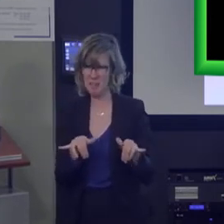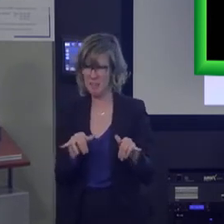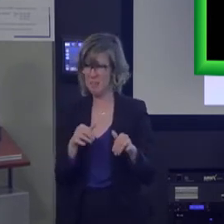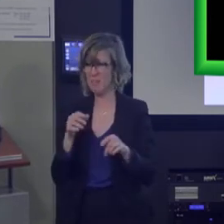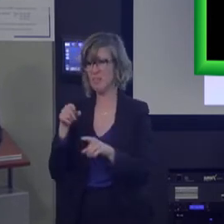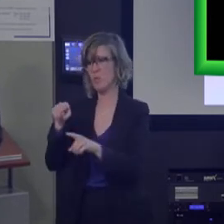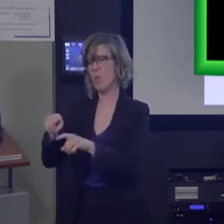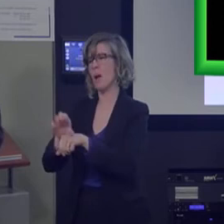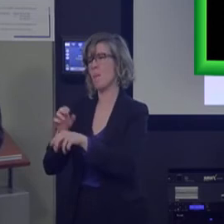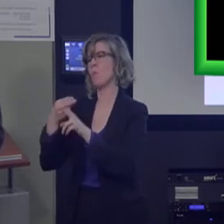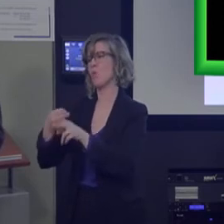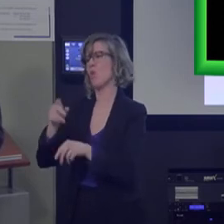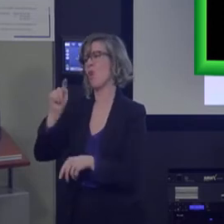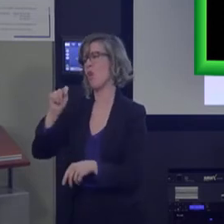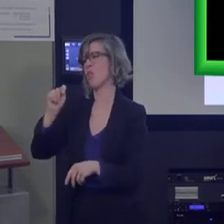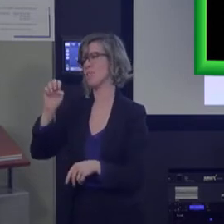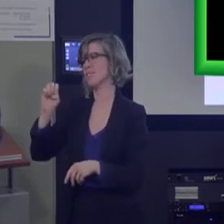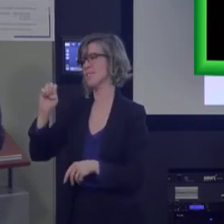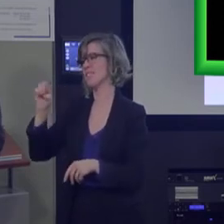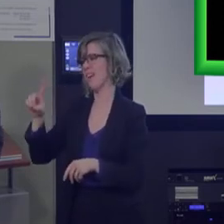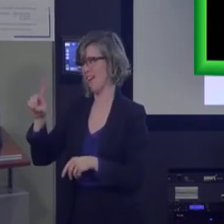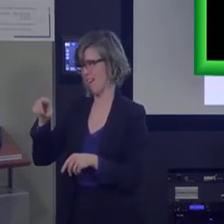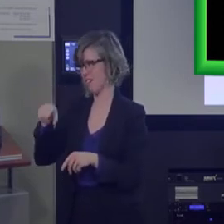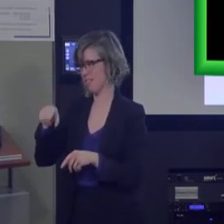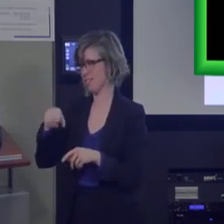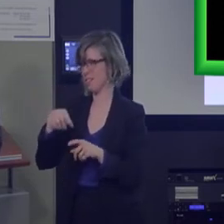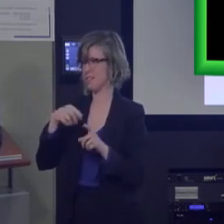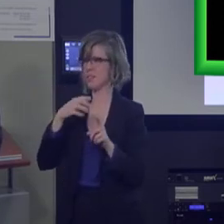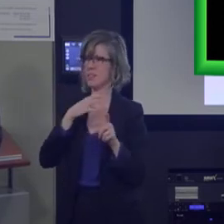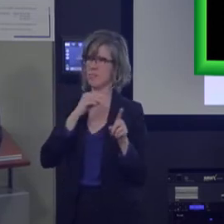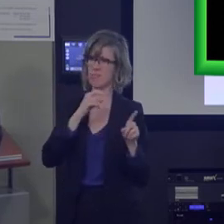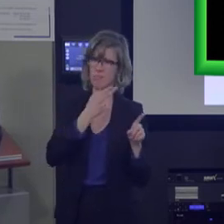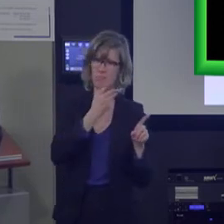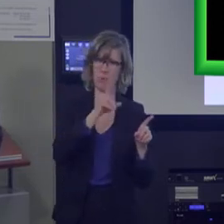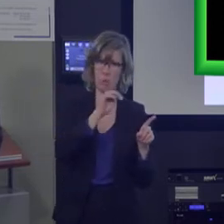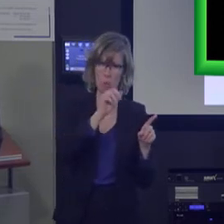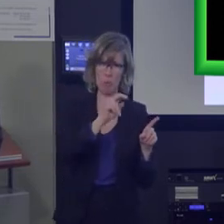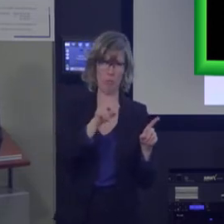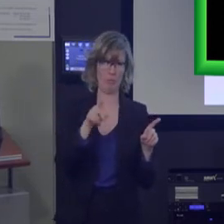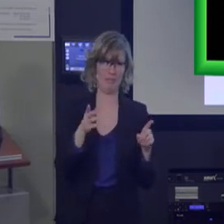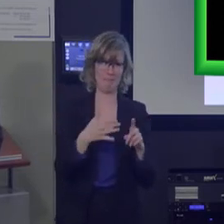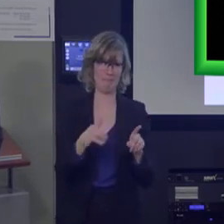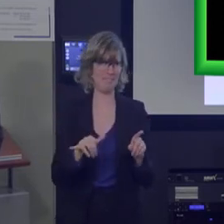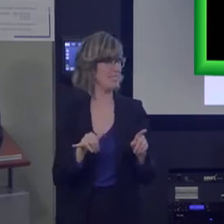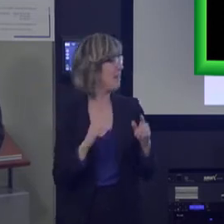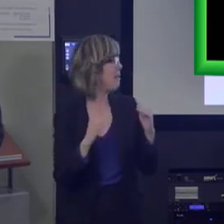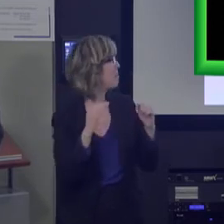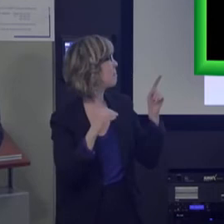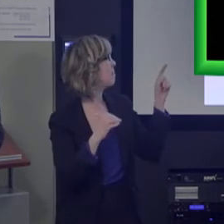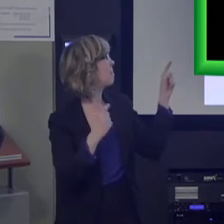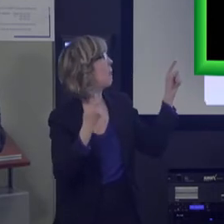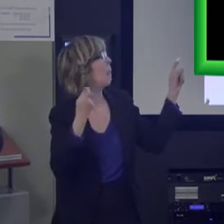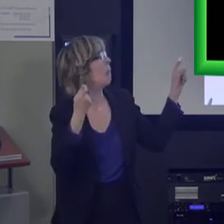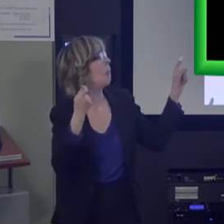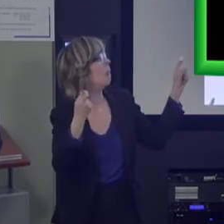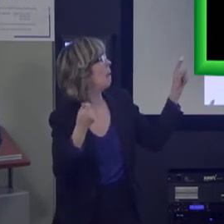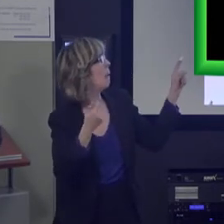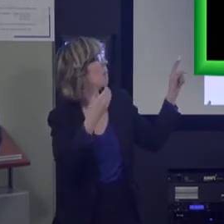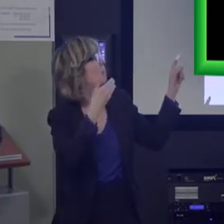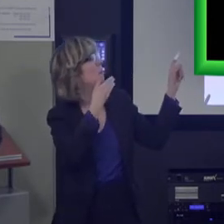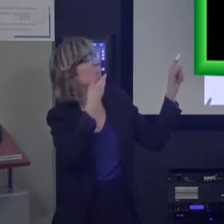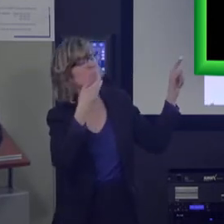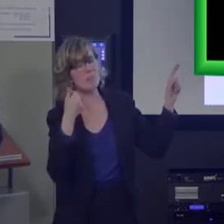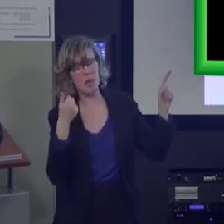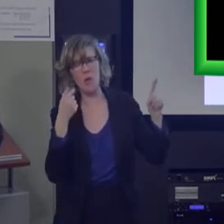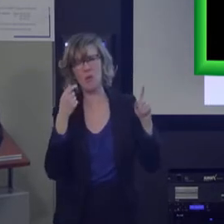with the human tutor. These differences here slightly significant in favor of the human, but there were some other biases in the